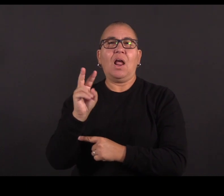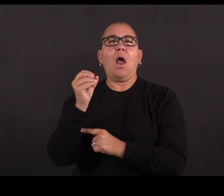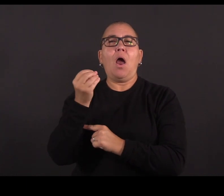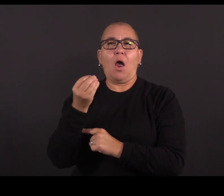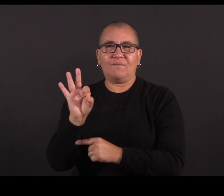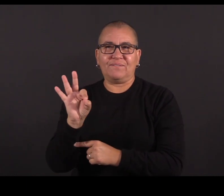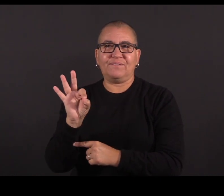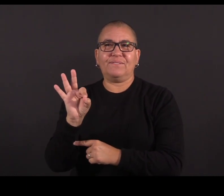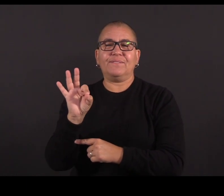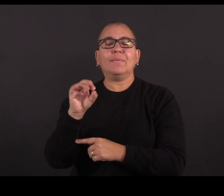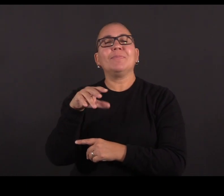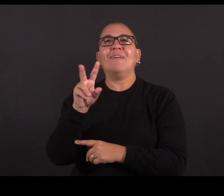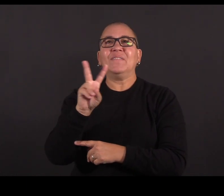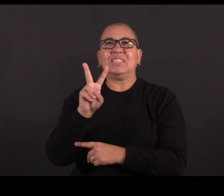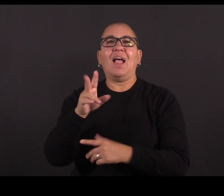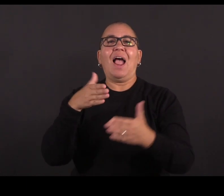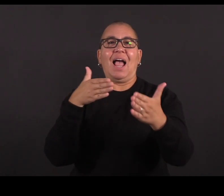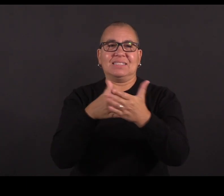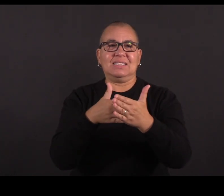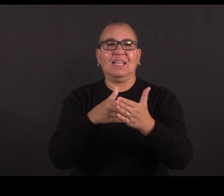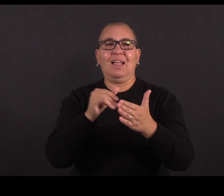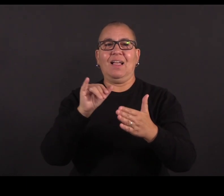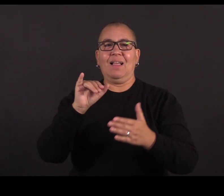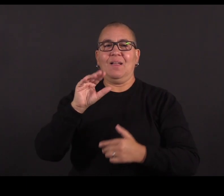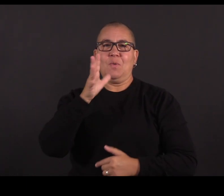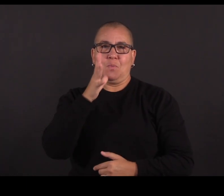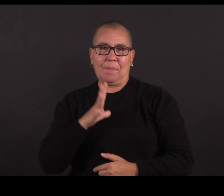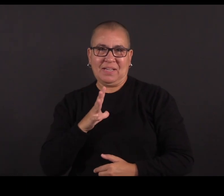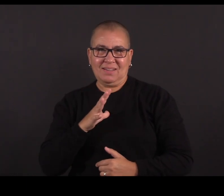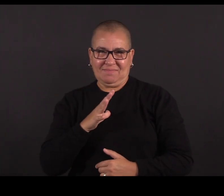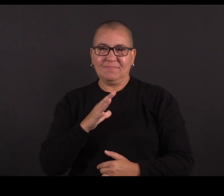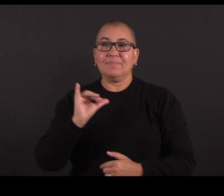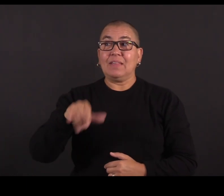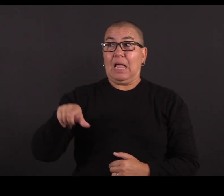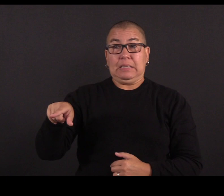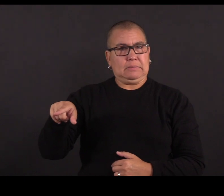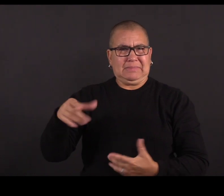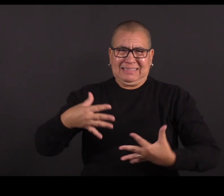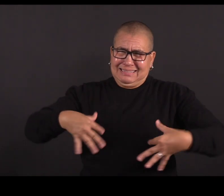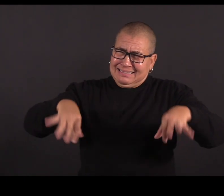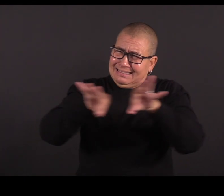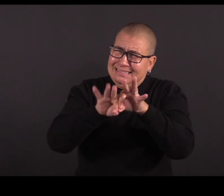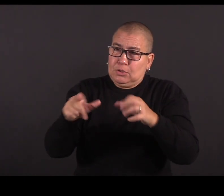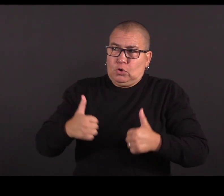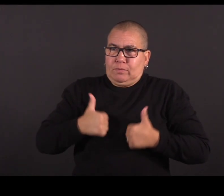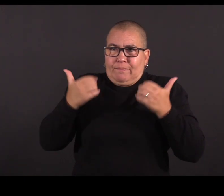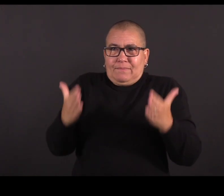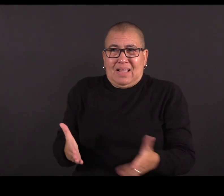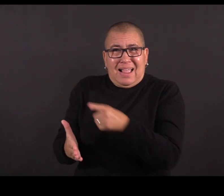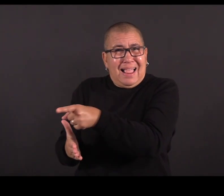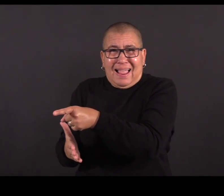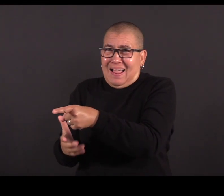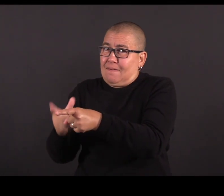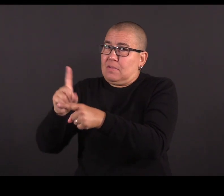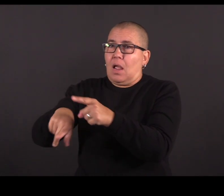are: a survivor cannot be denied admission to or assistance from a HUD-related program due to